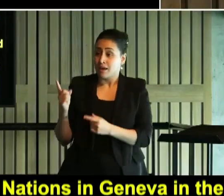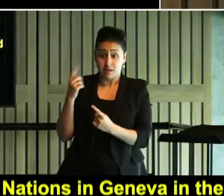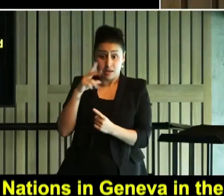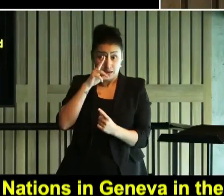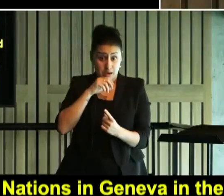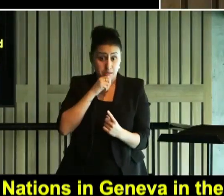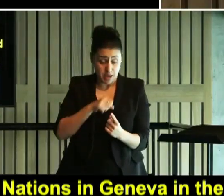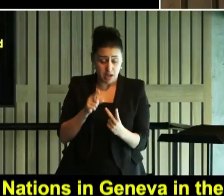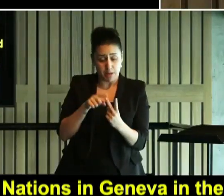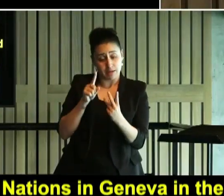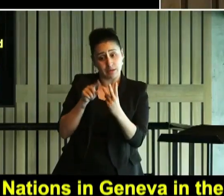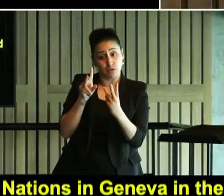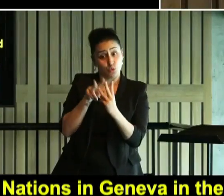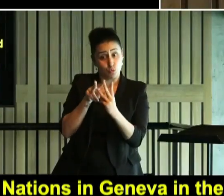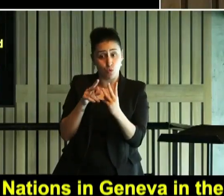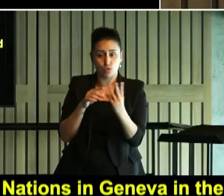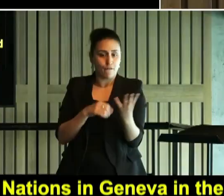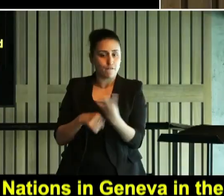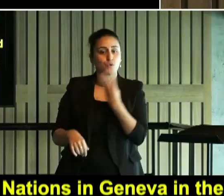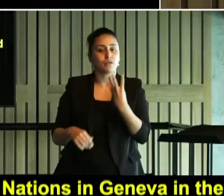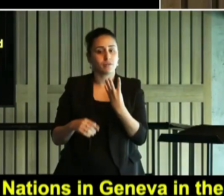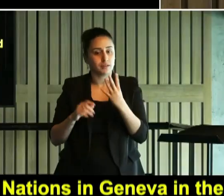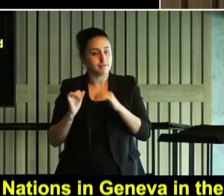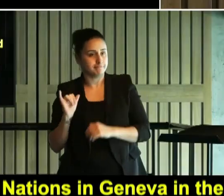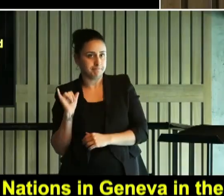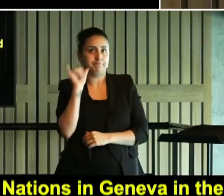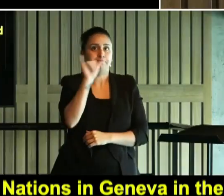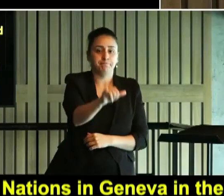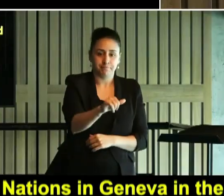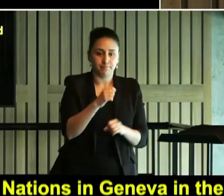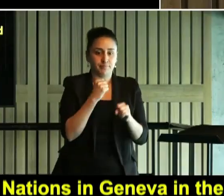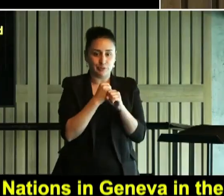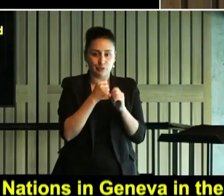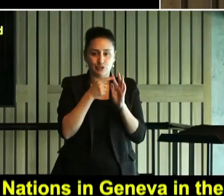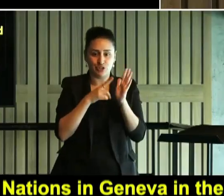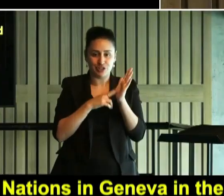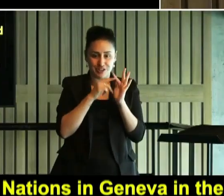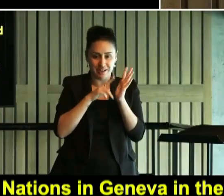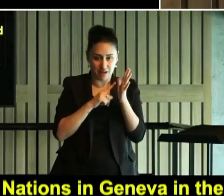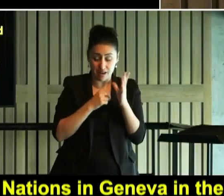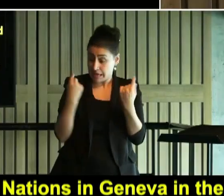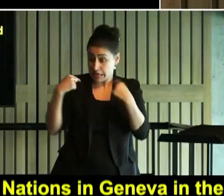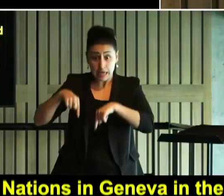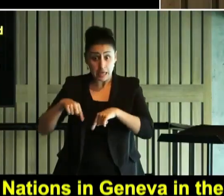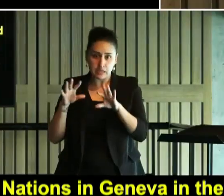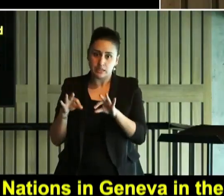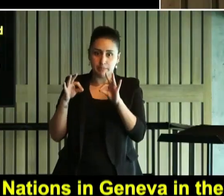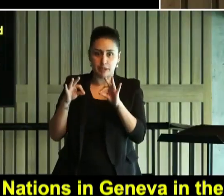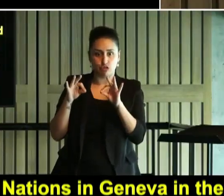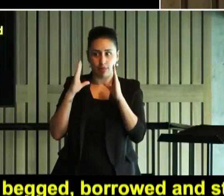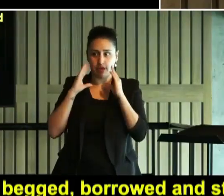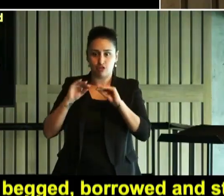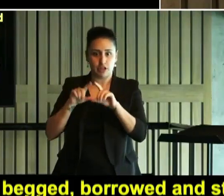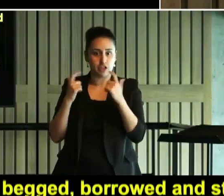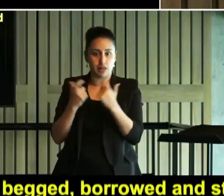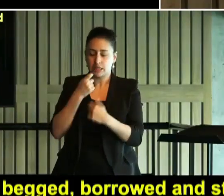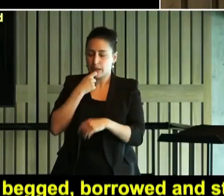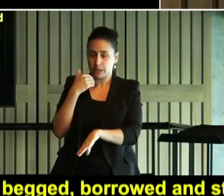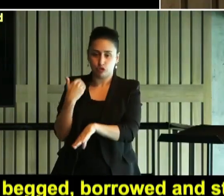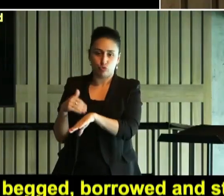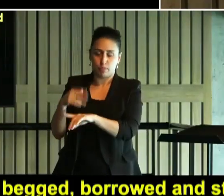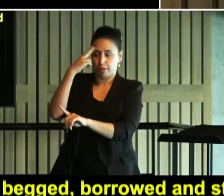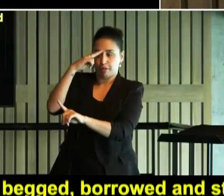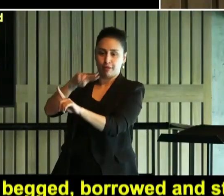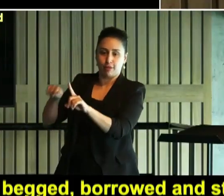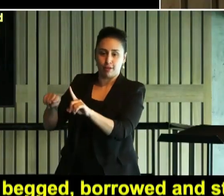with disabilities to come along. Now, here was this young man, back here was in special ed class, so he's a bit of a troublemaker, but he was at the